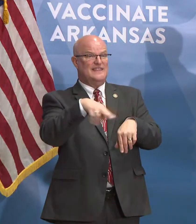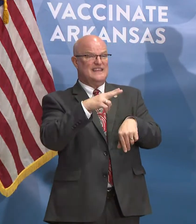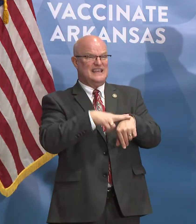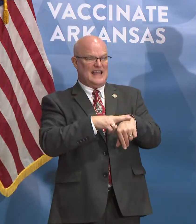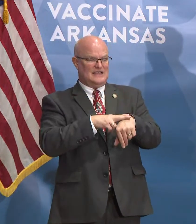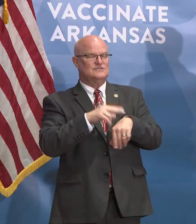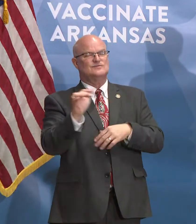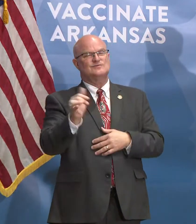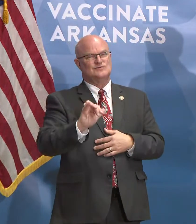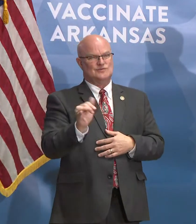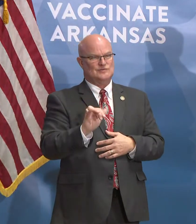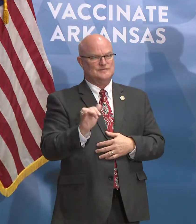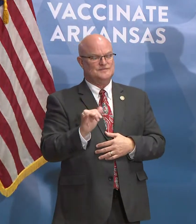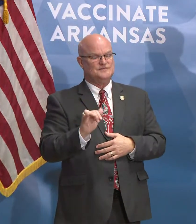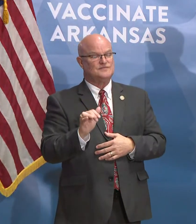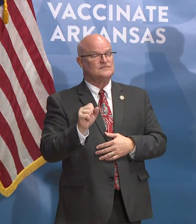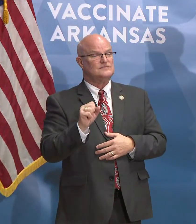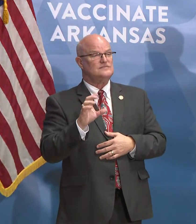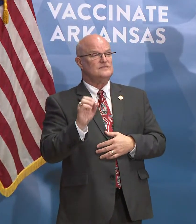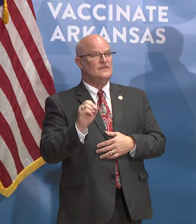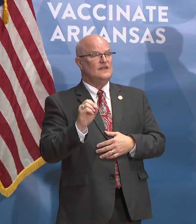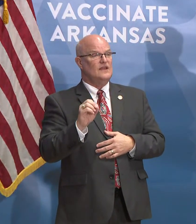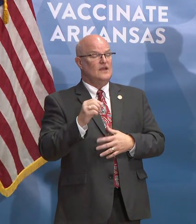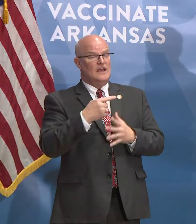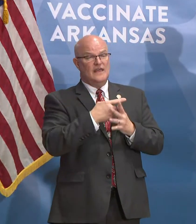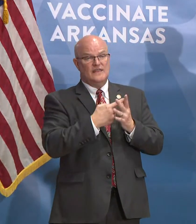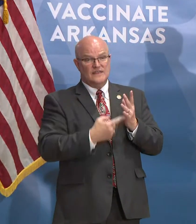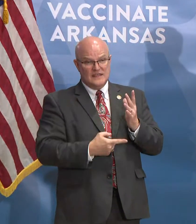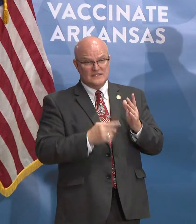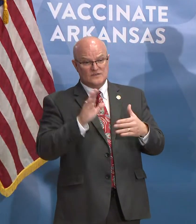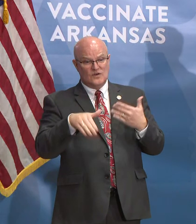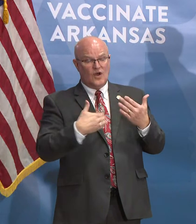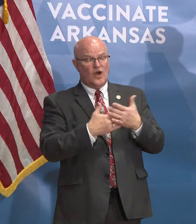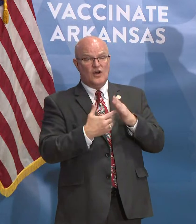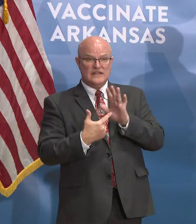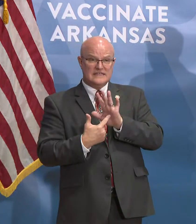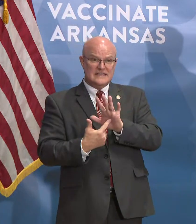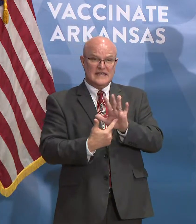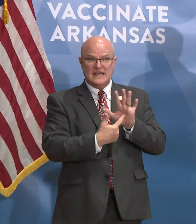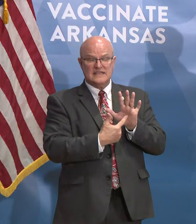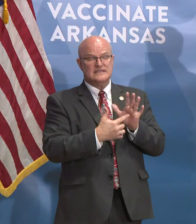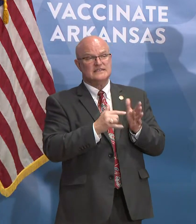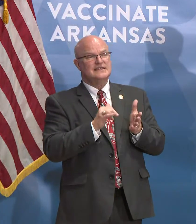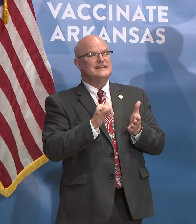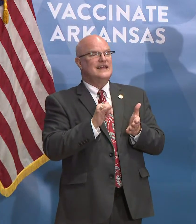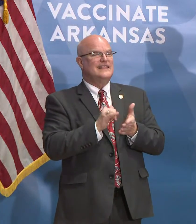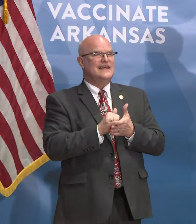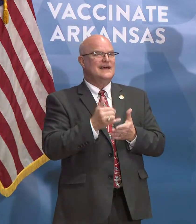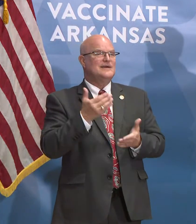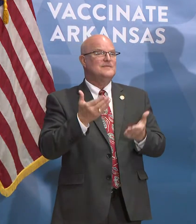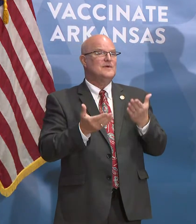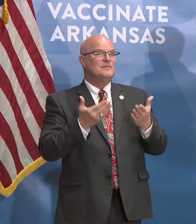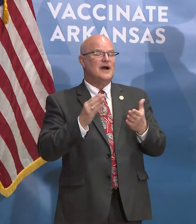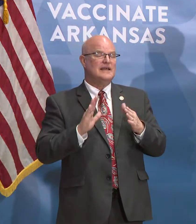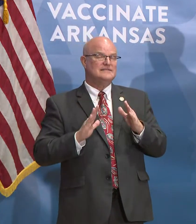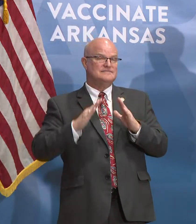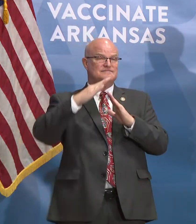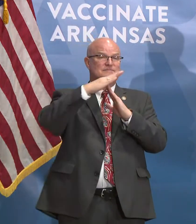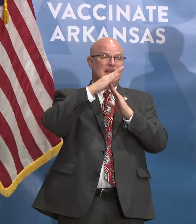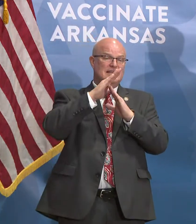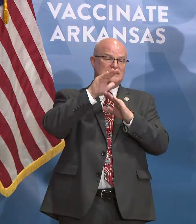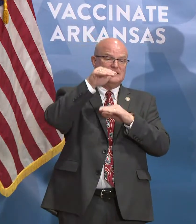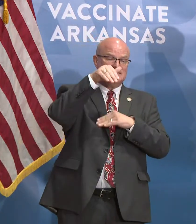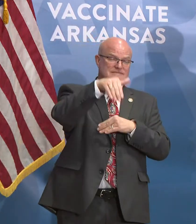national pattern as well. And so these are all indications that we might have peaked, but the